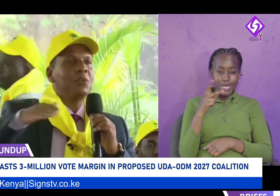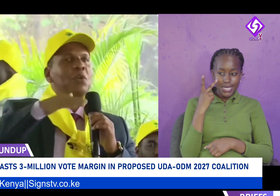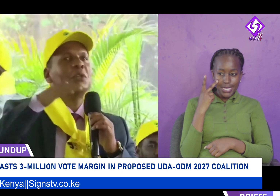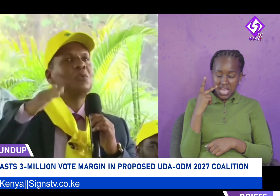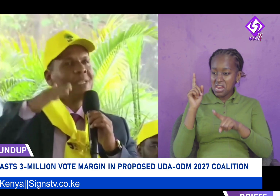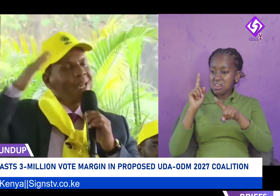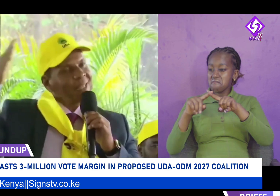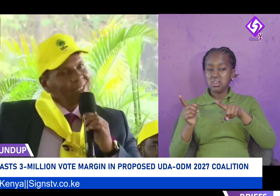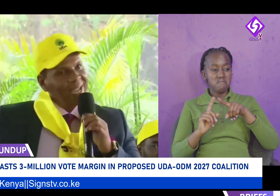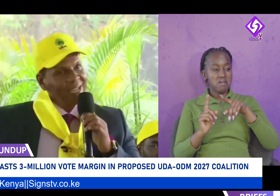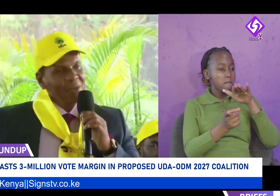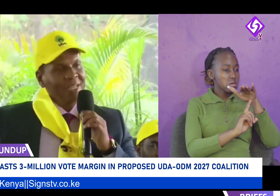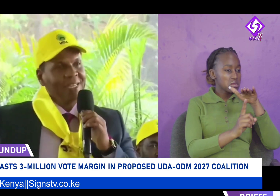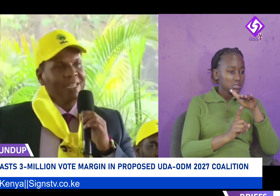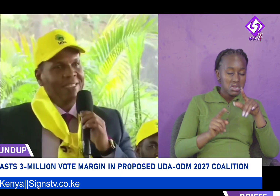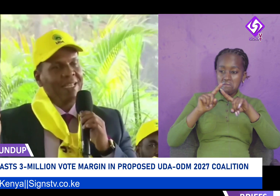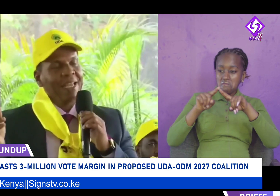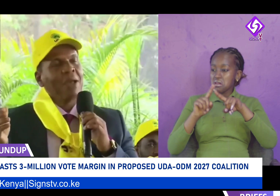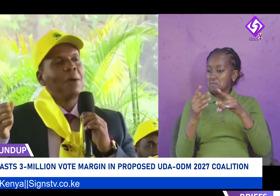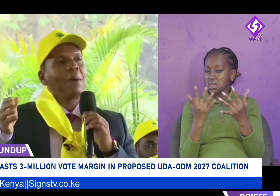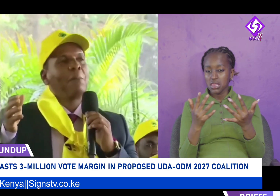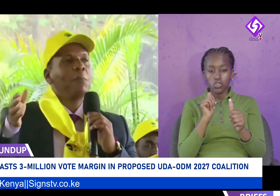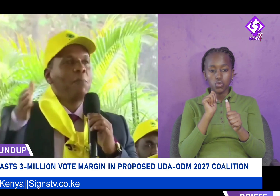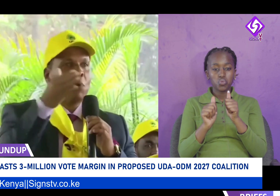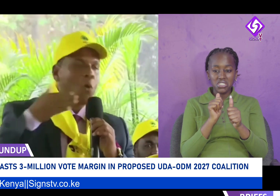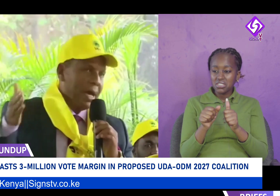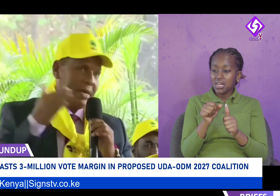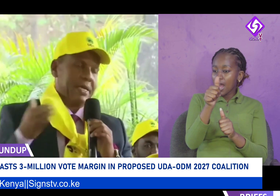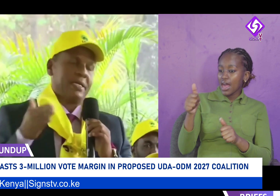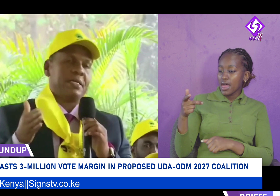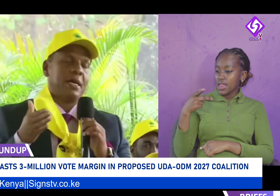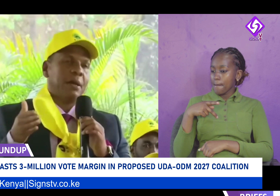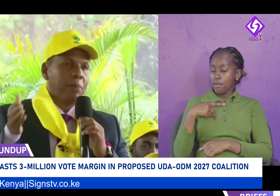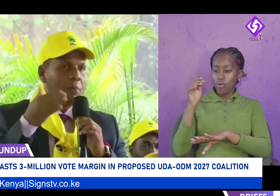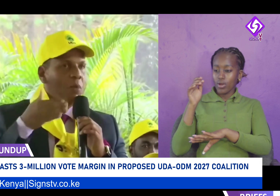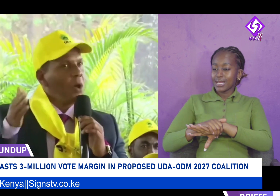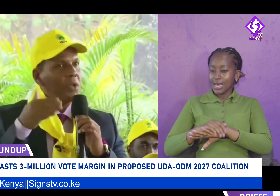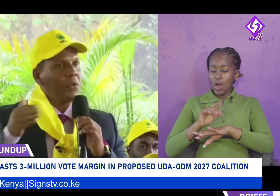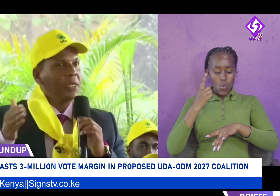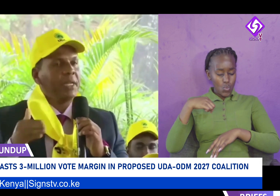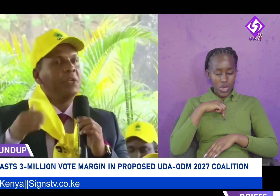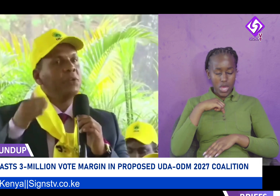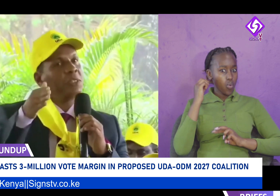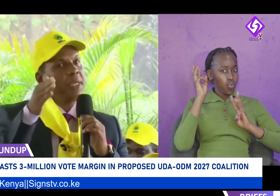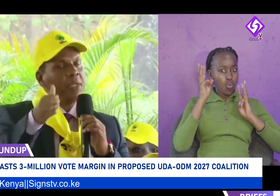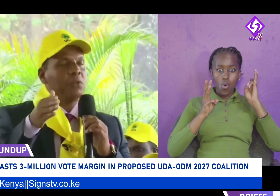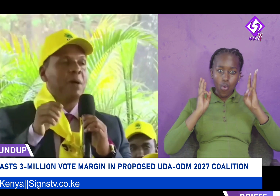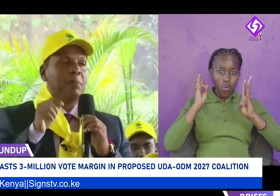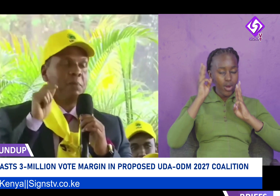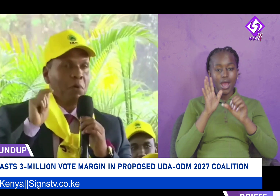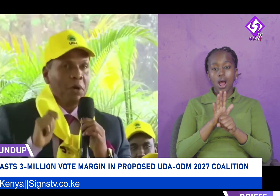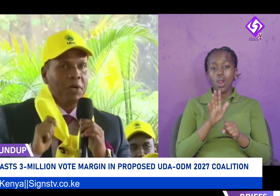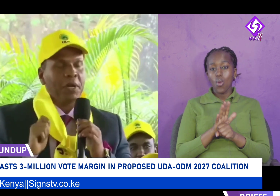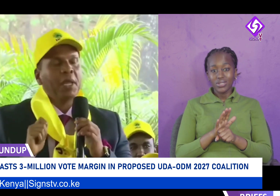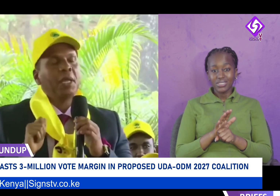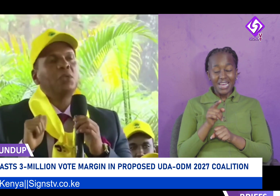to the other side, Your Excellency. People worry. People worry, Your Excellency. They don't tell you, but people worry. So we